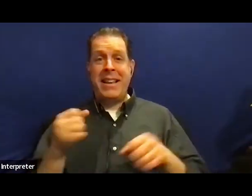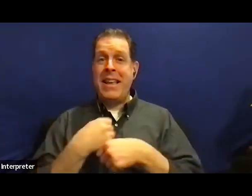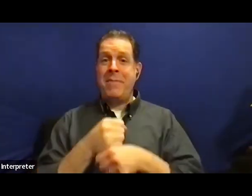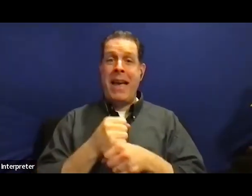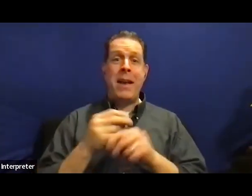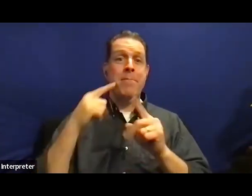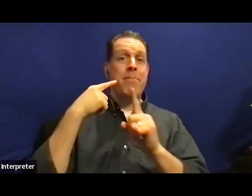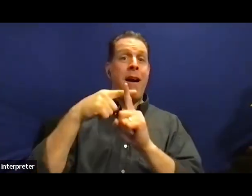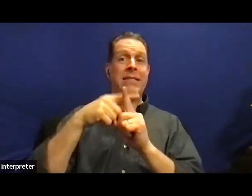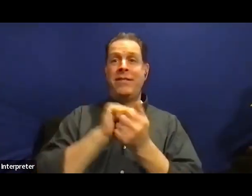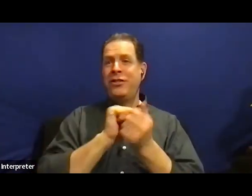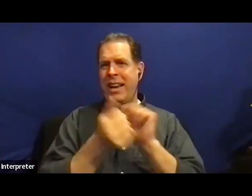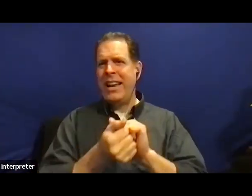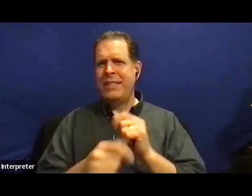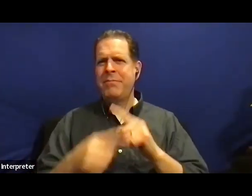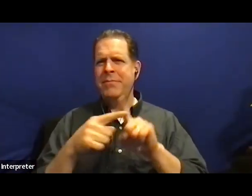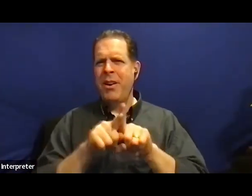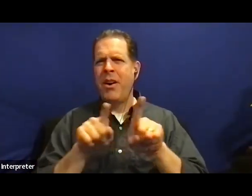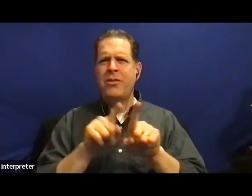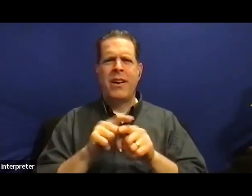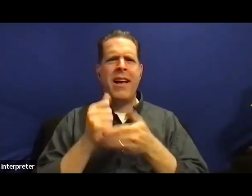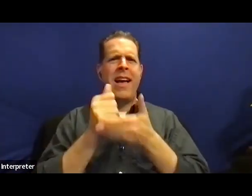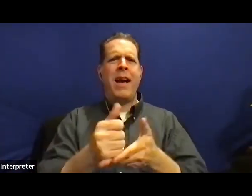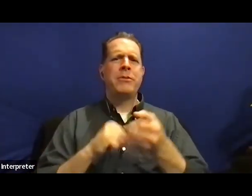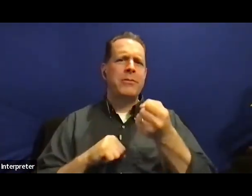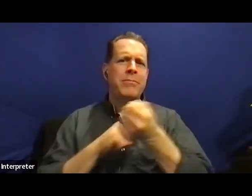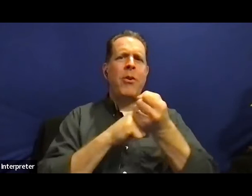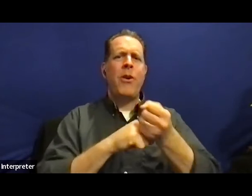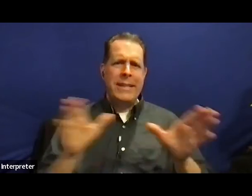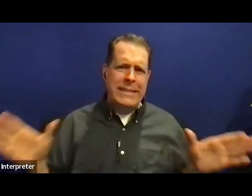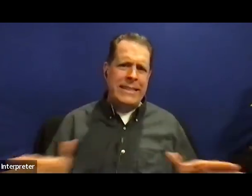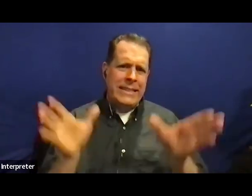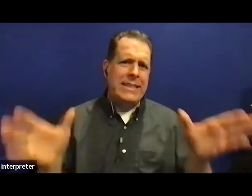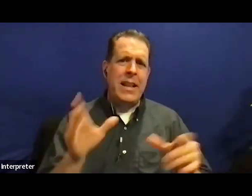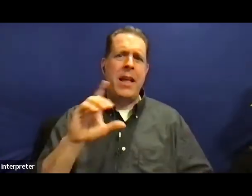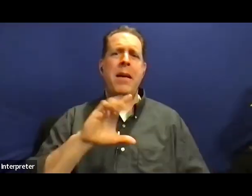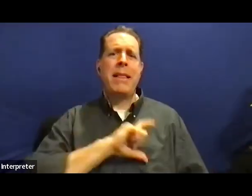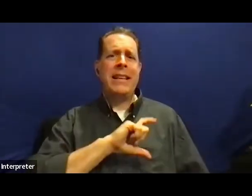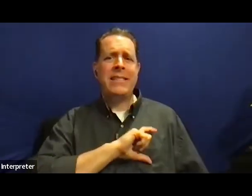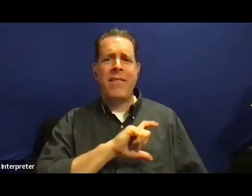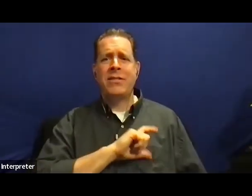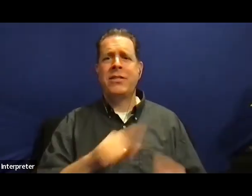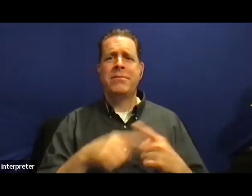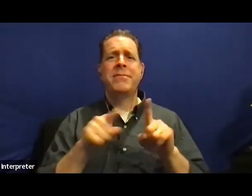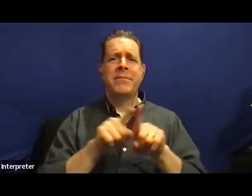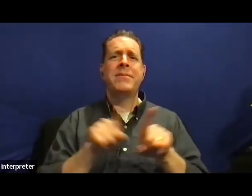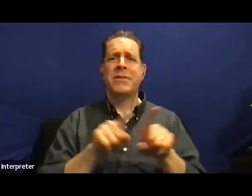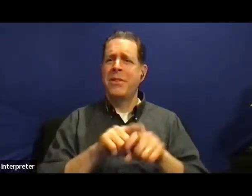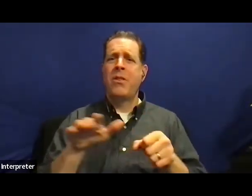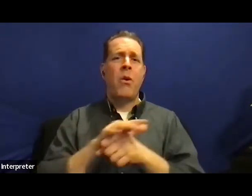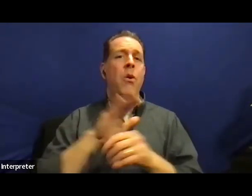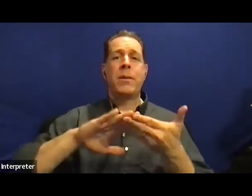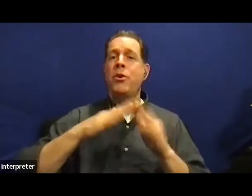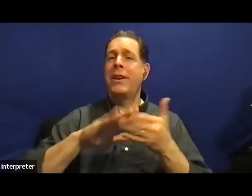positive change while working to support and uplift Tacoma's police officers and our entire